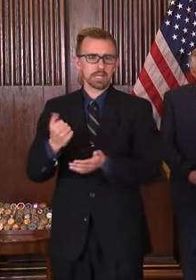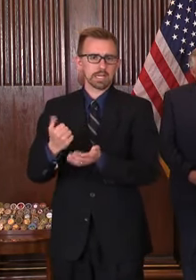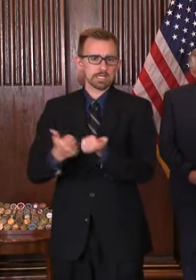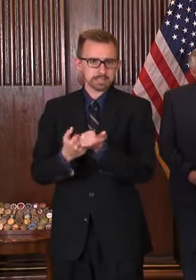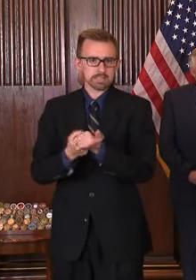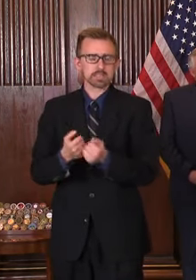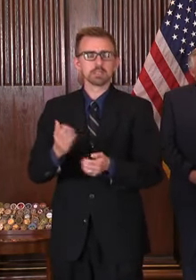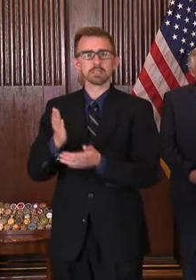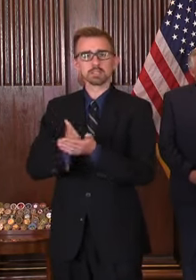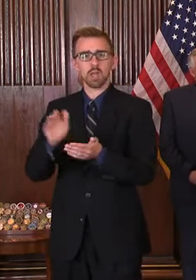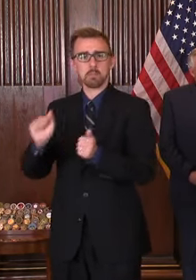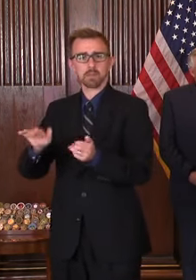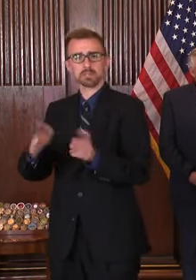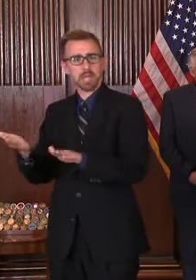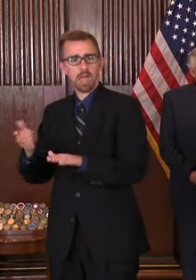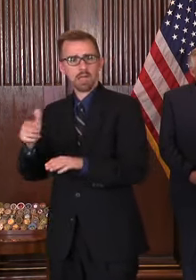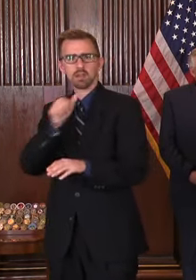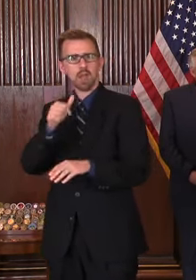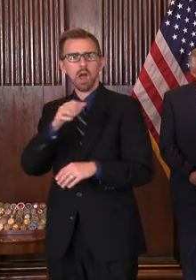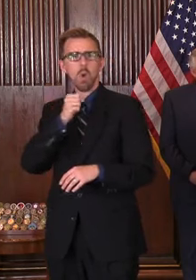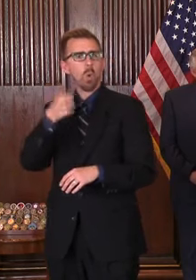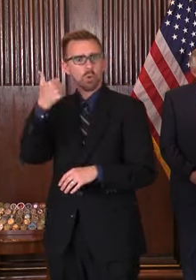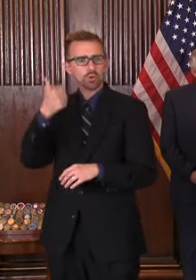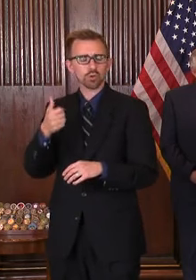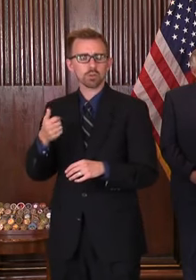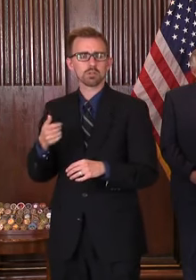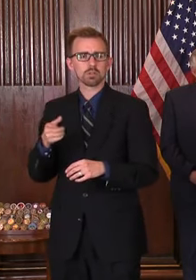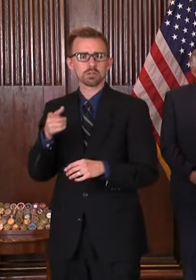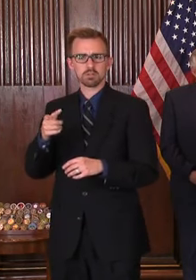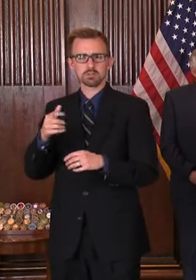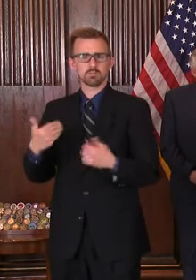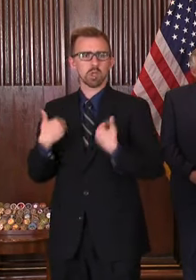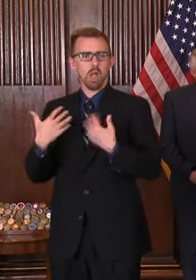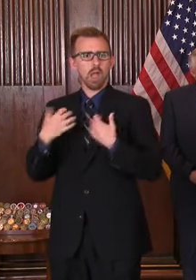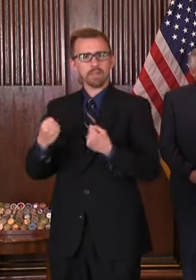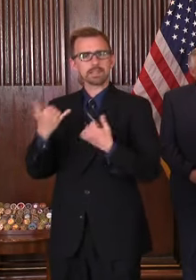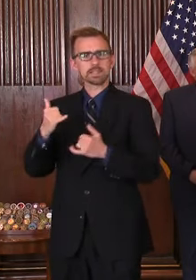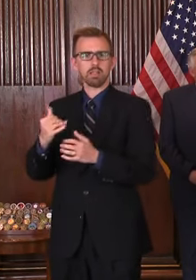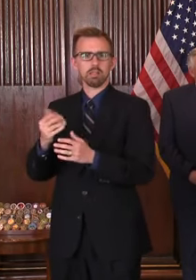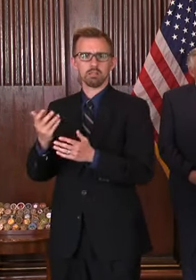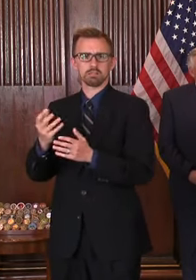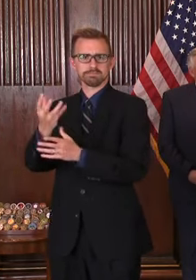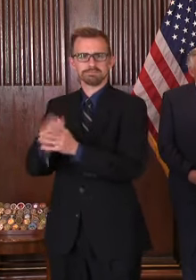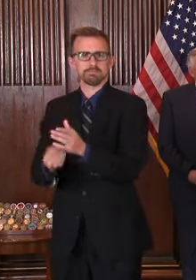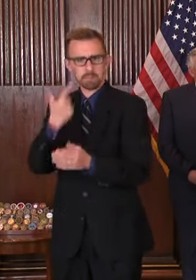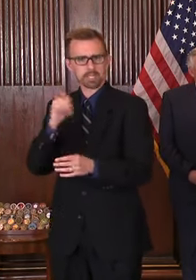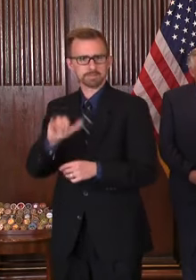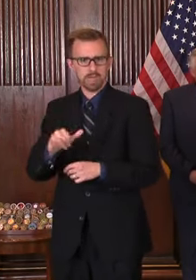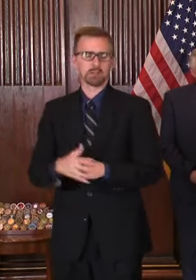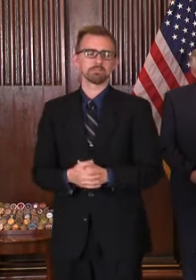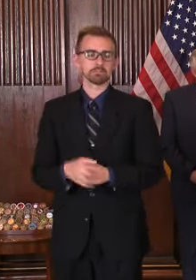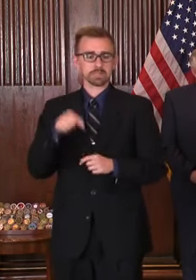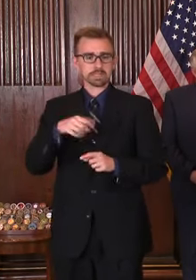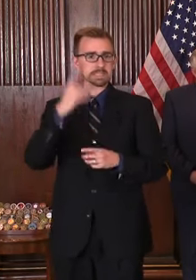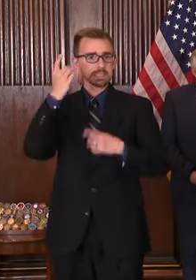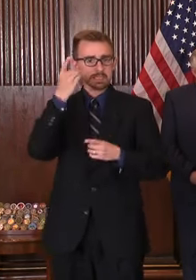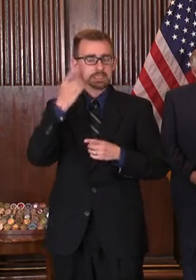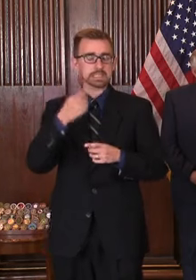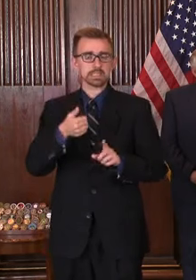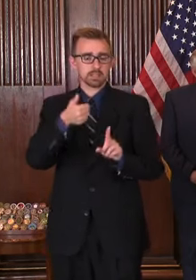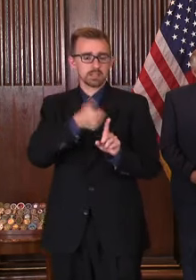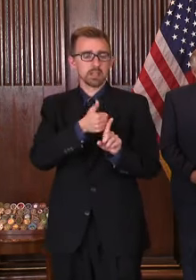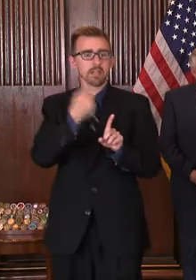being advanced age or having multiple comorbid conditions. So this is one of those diseases where even the person who thinks